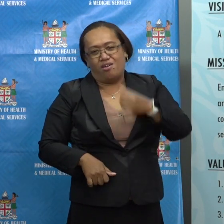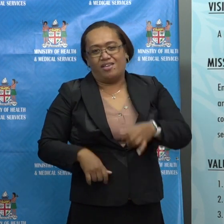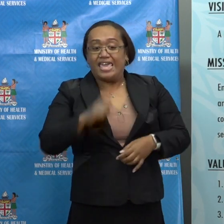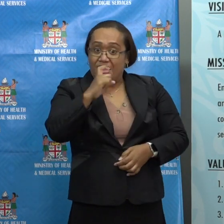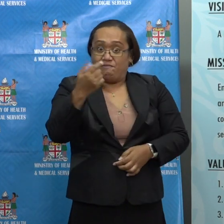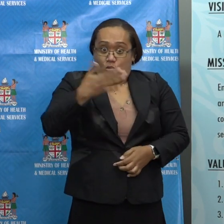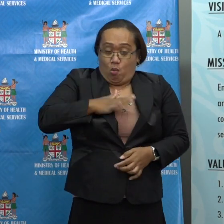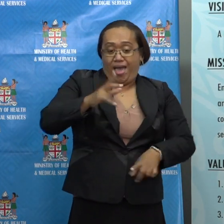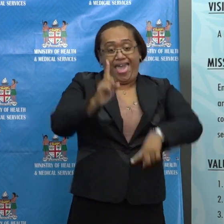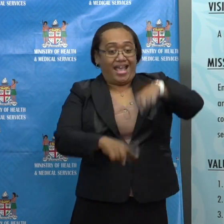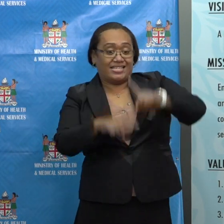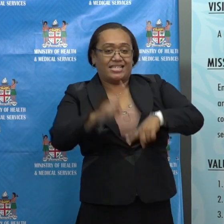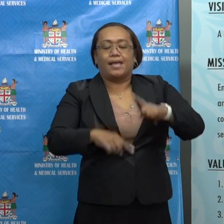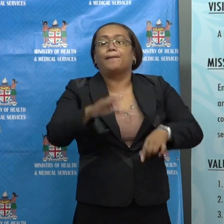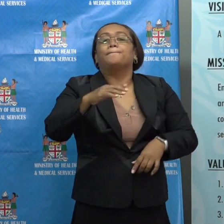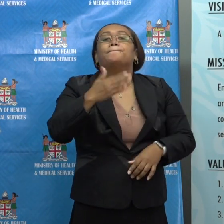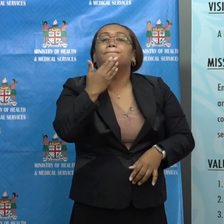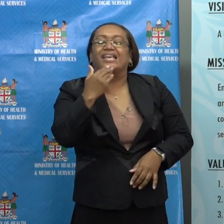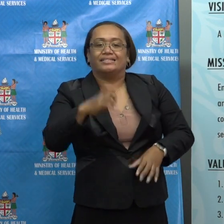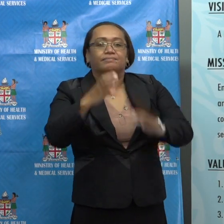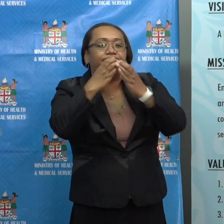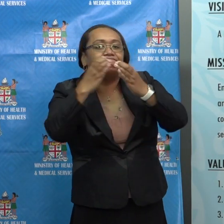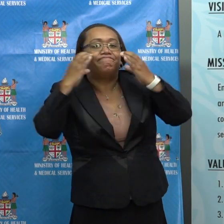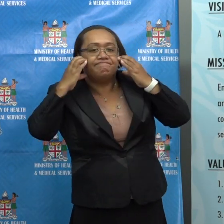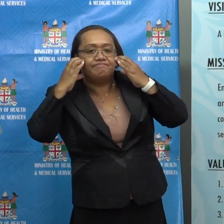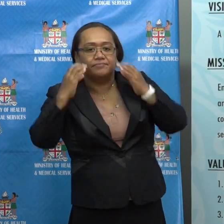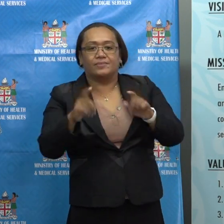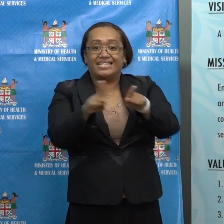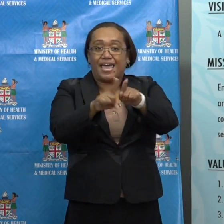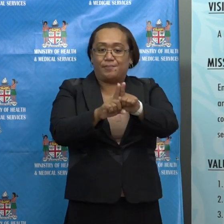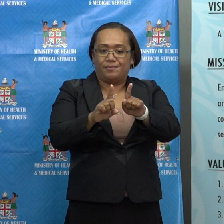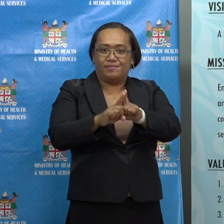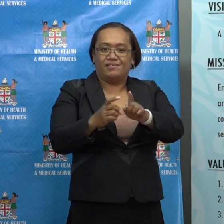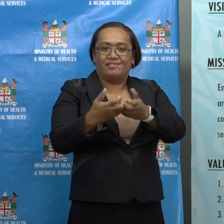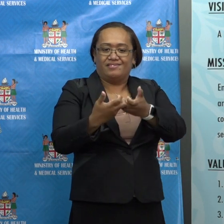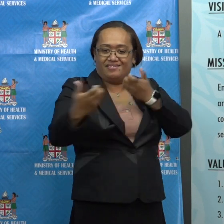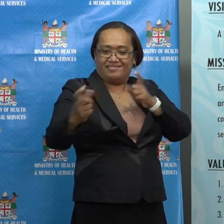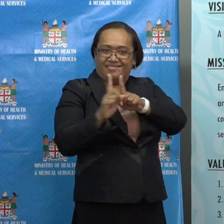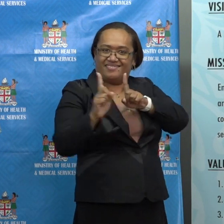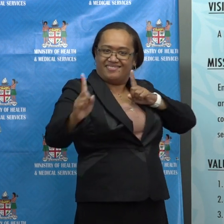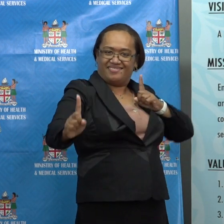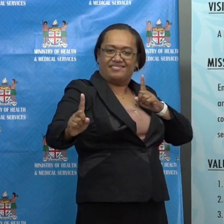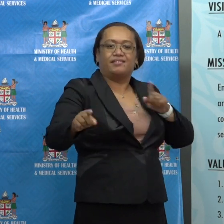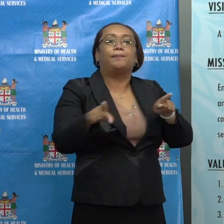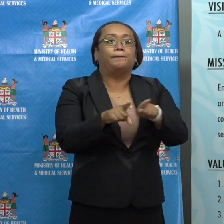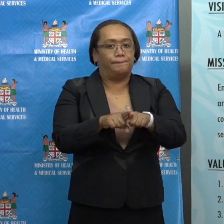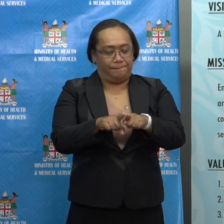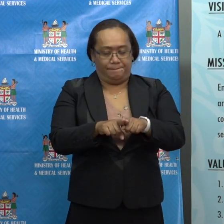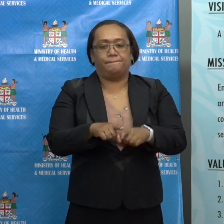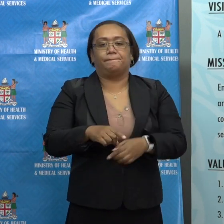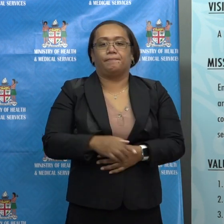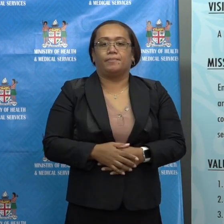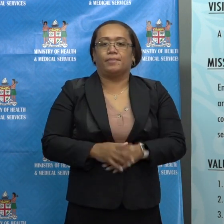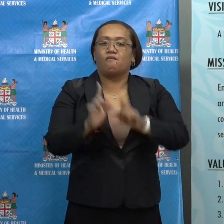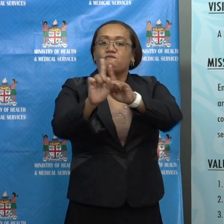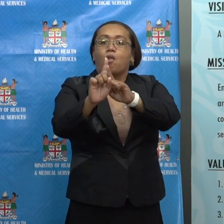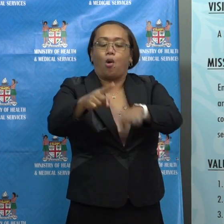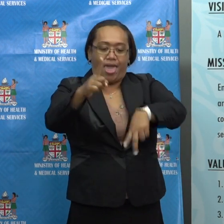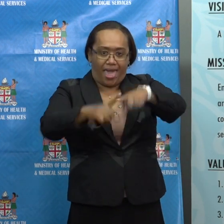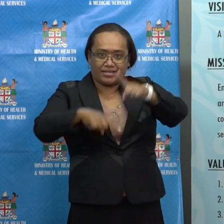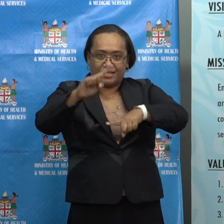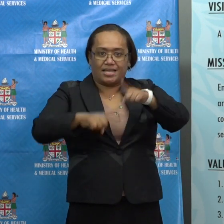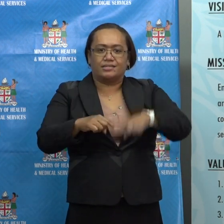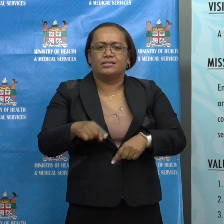you may do so, but wear masks, maintain social distance when you must be out. It is particularly important